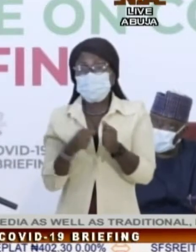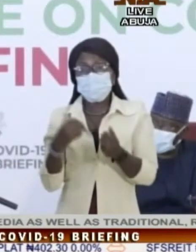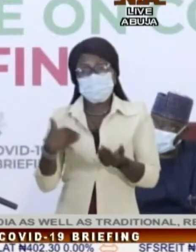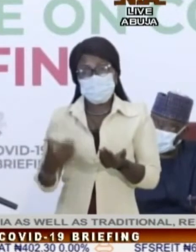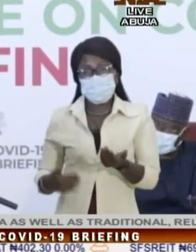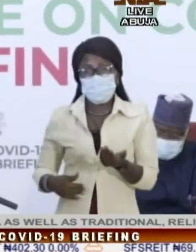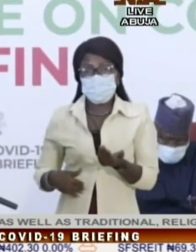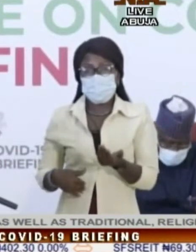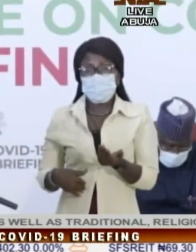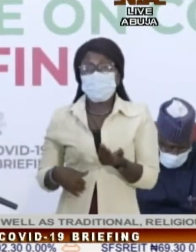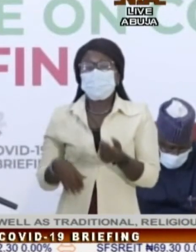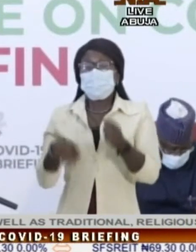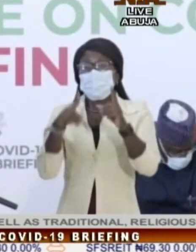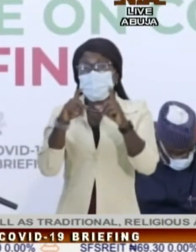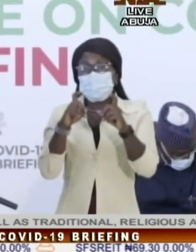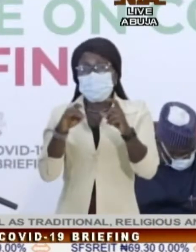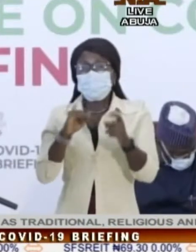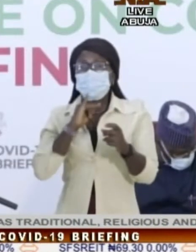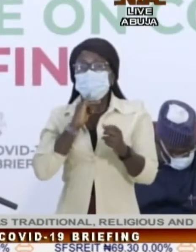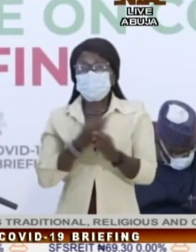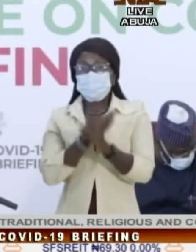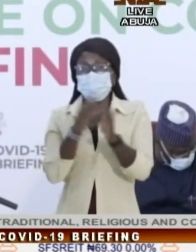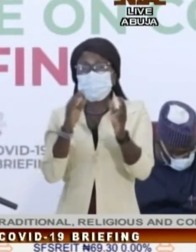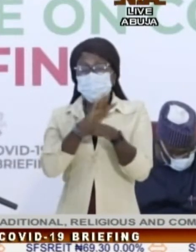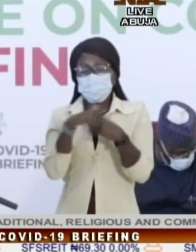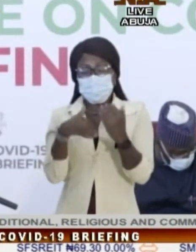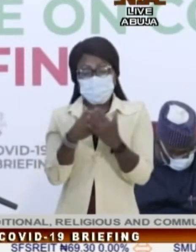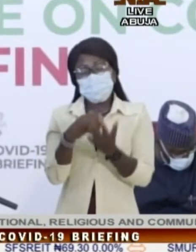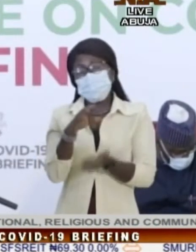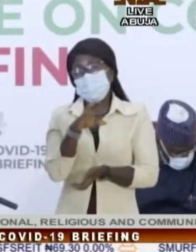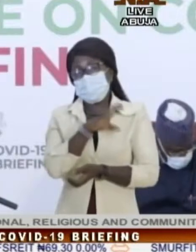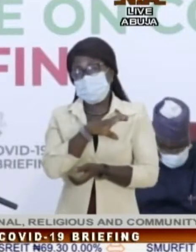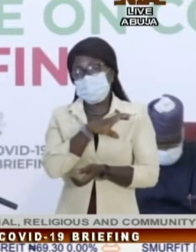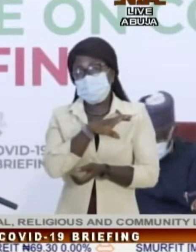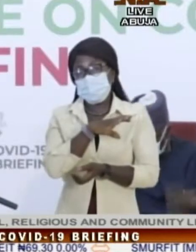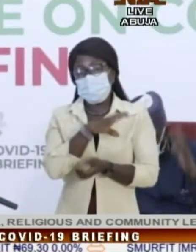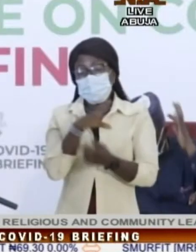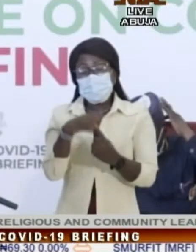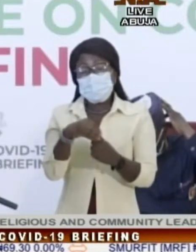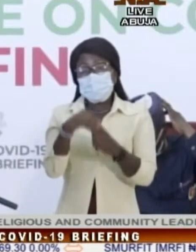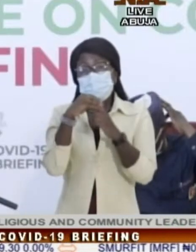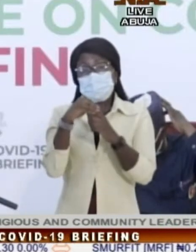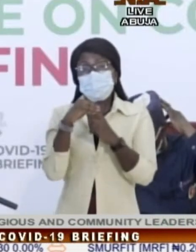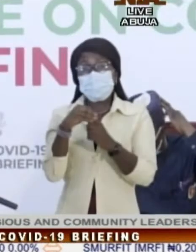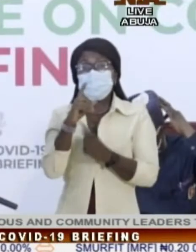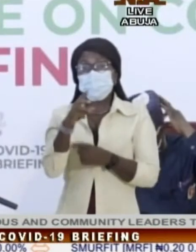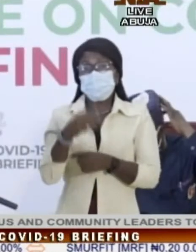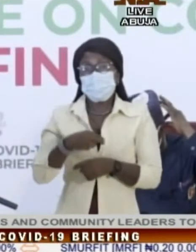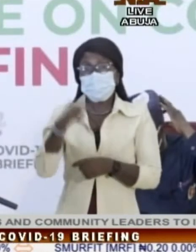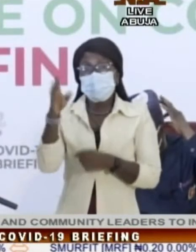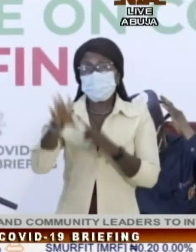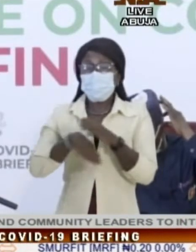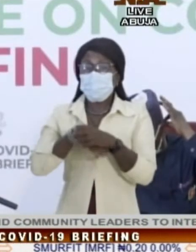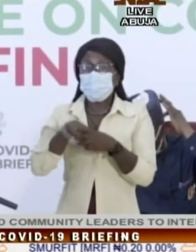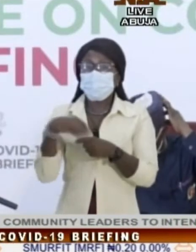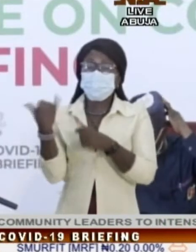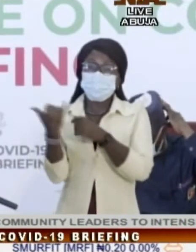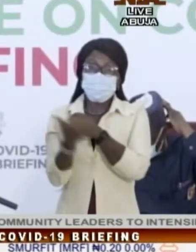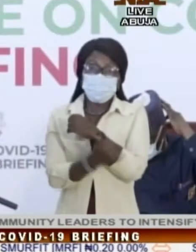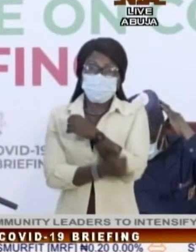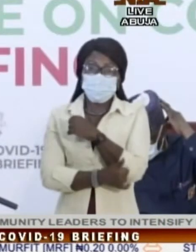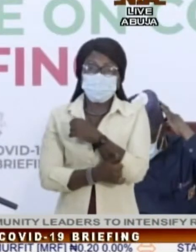da ta shigo. A lokacin mutum 790 ne muka taɓa samu, kuma lokacin muna kururuwa yayi yawa.